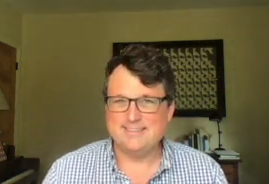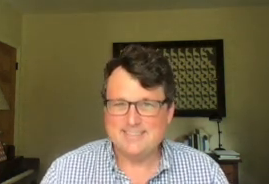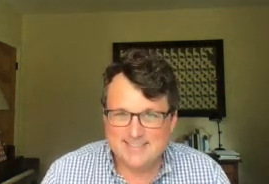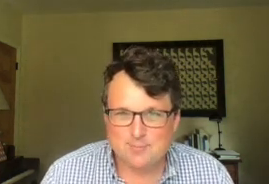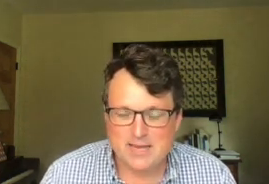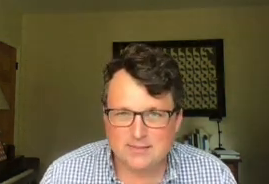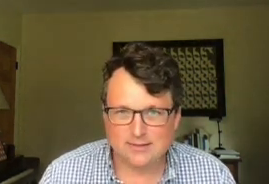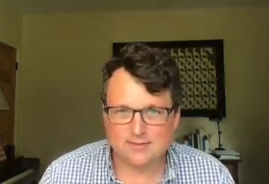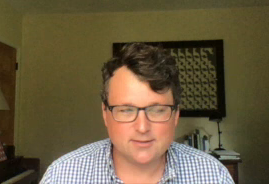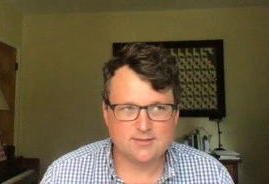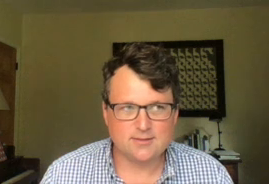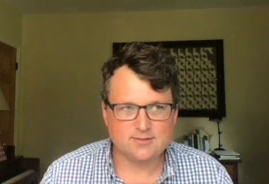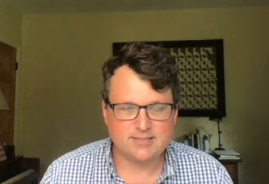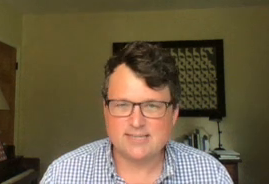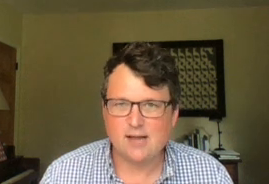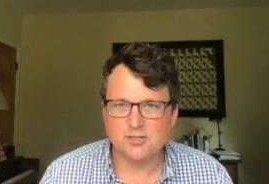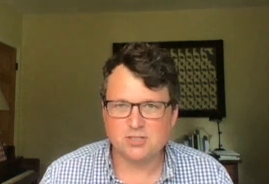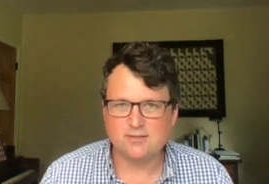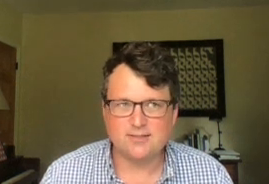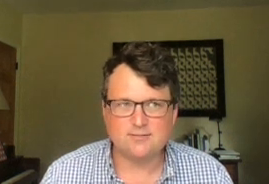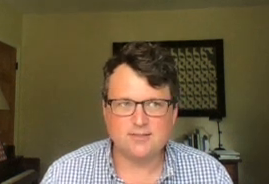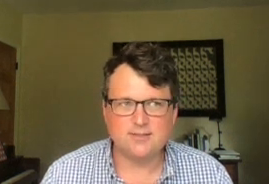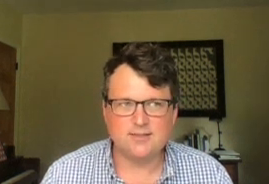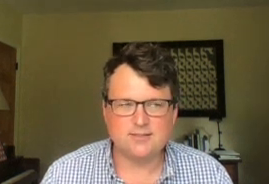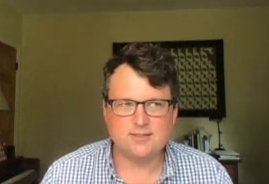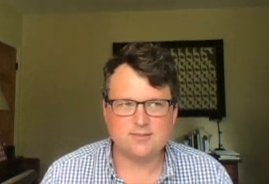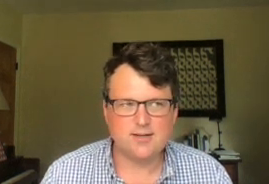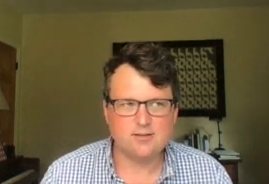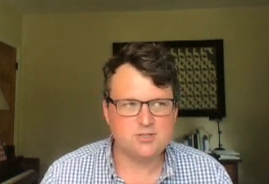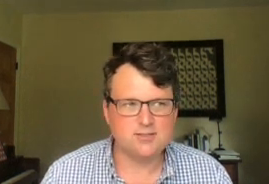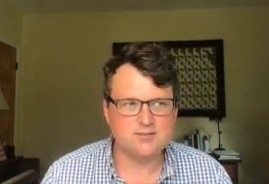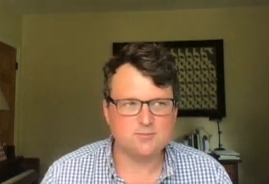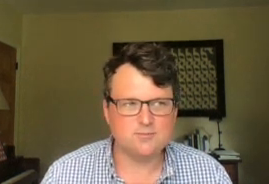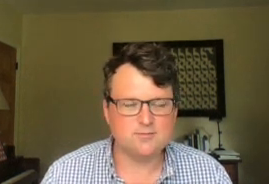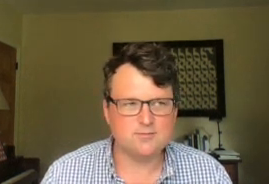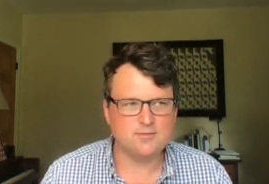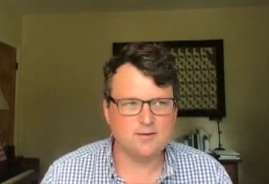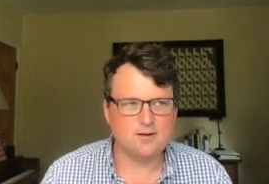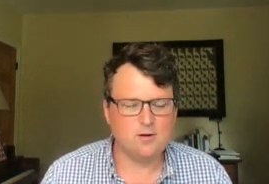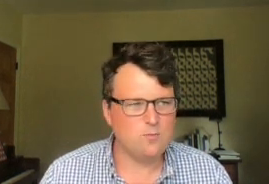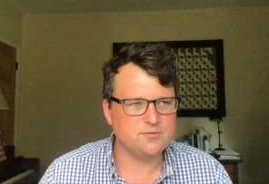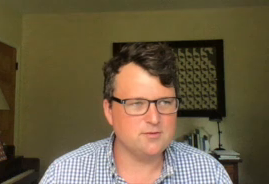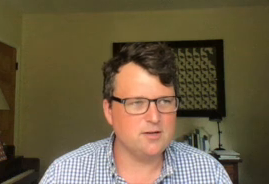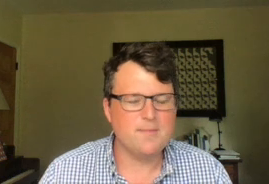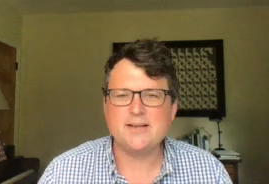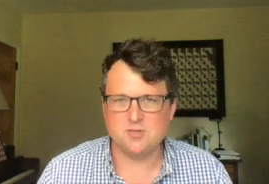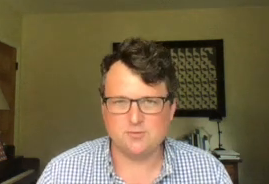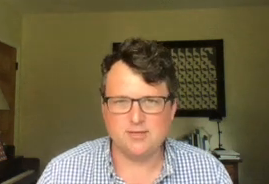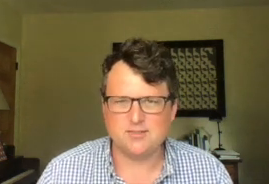that amazing? It's a technology. It's a technology that is almost unimaginable in its